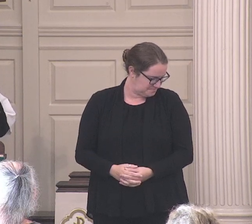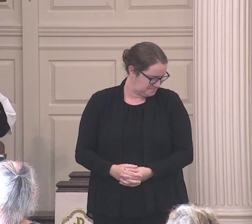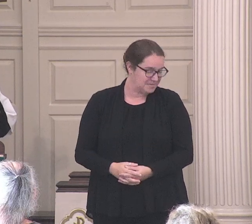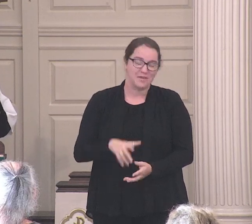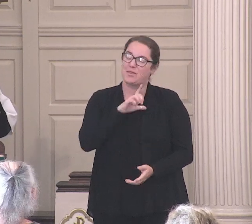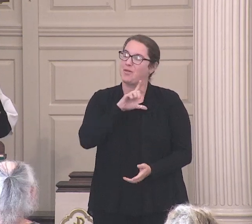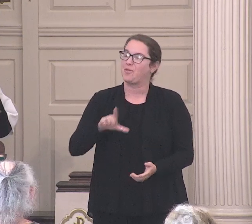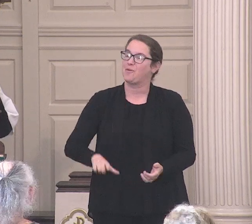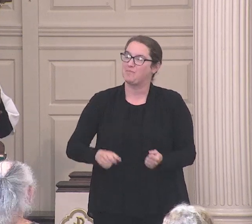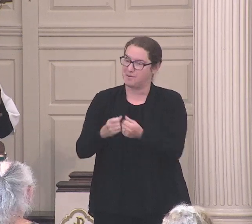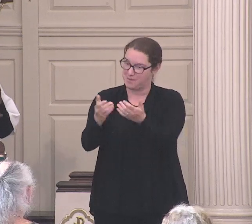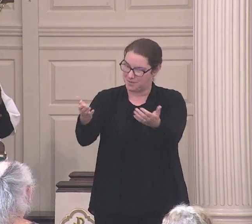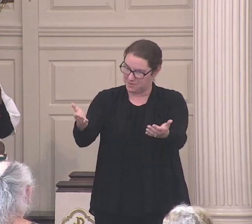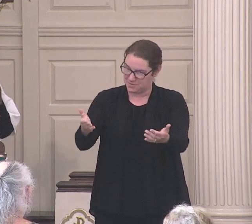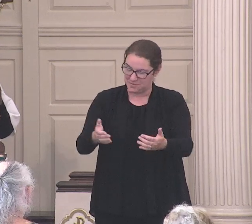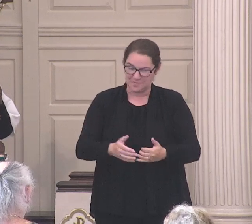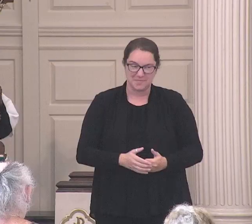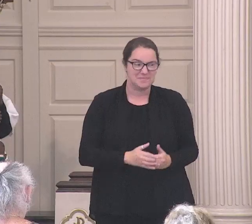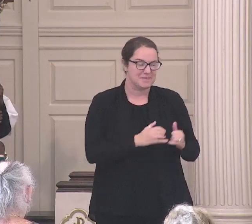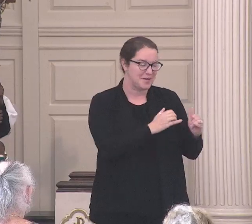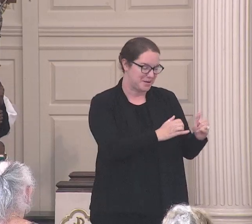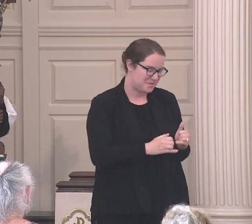The Lord be with you.